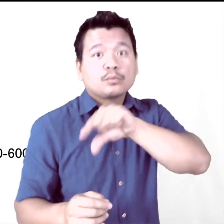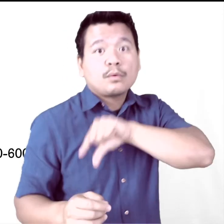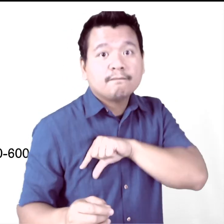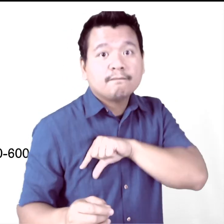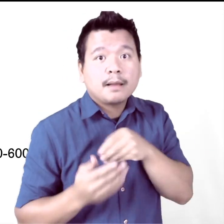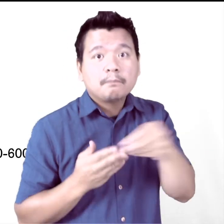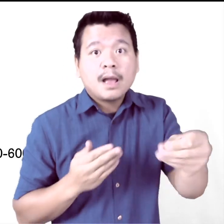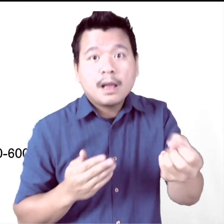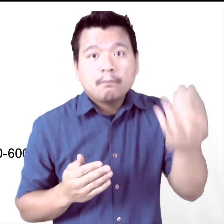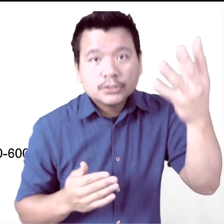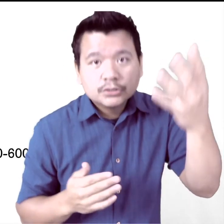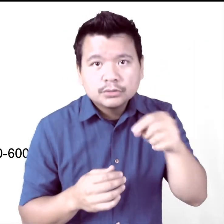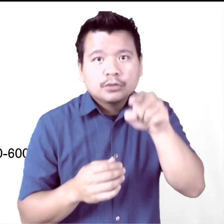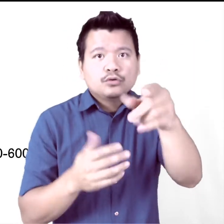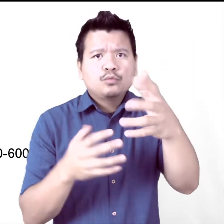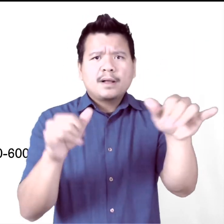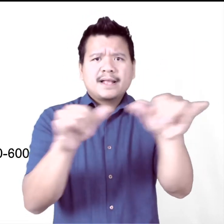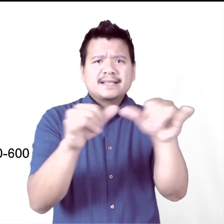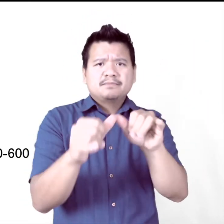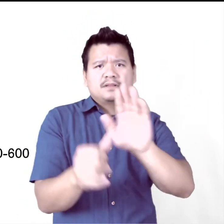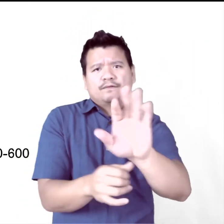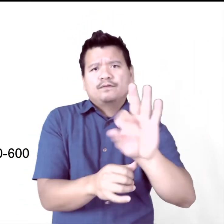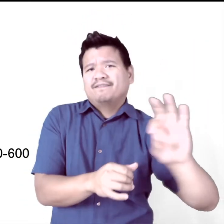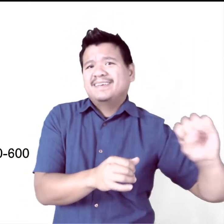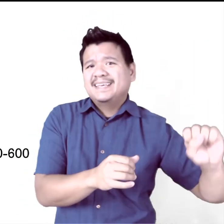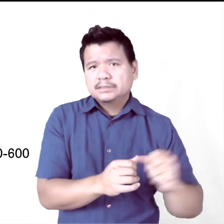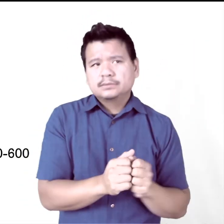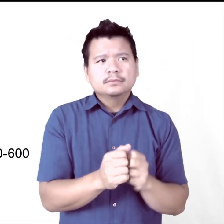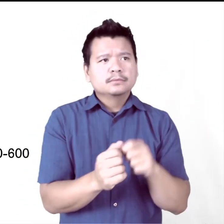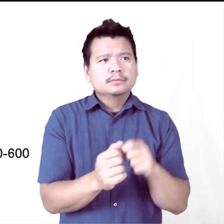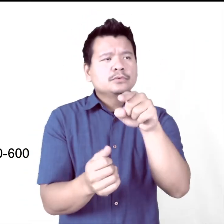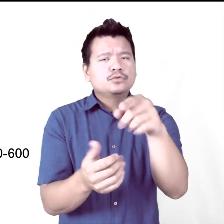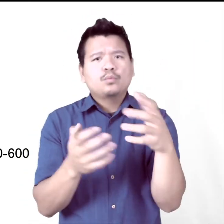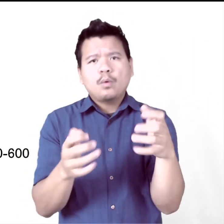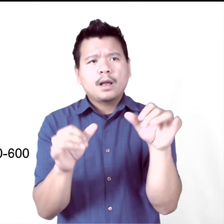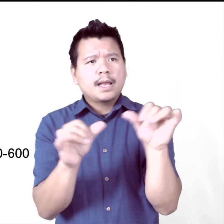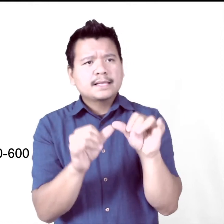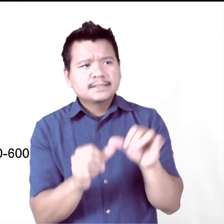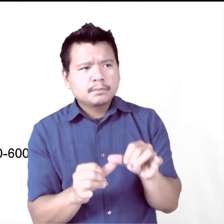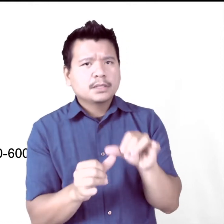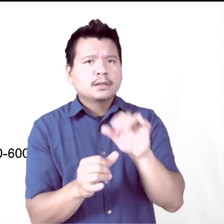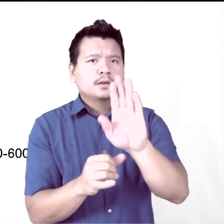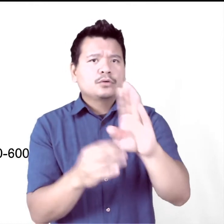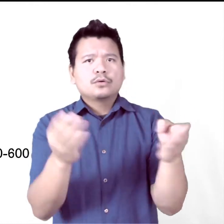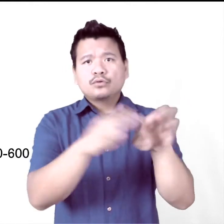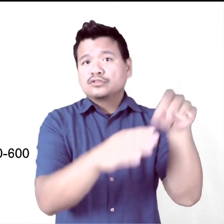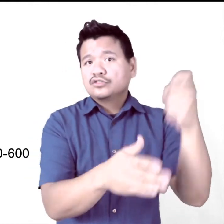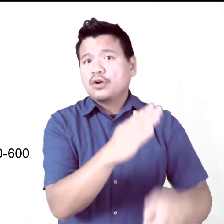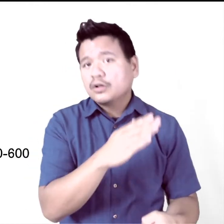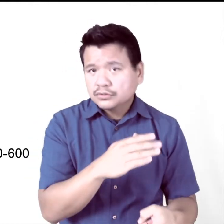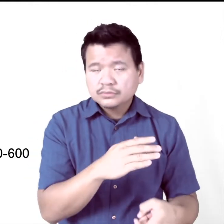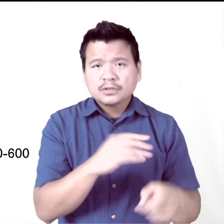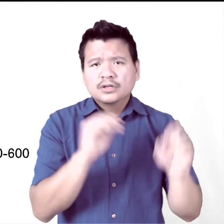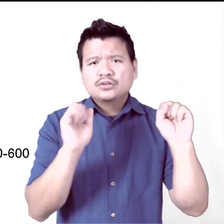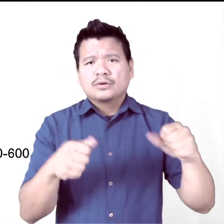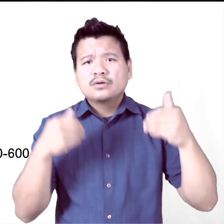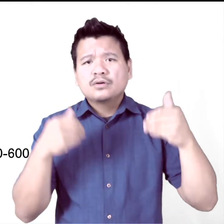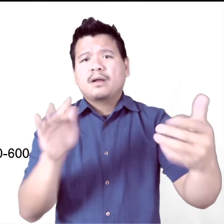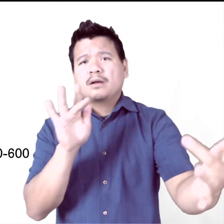qualify for, you want to get an estimate of your fees, you want to get an estimate of your closing costs, you can go